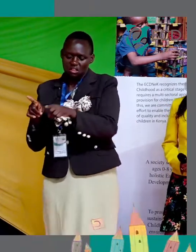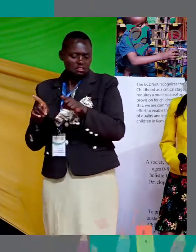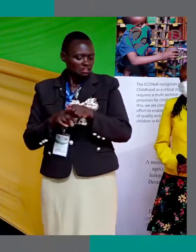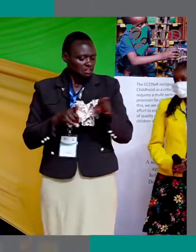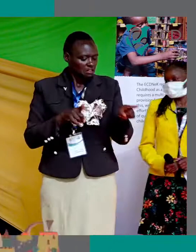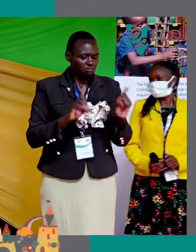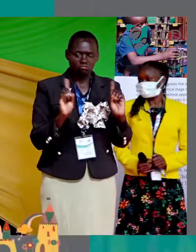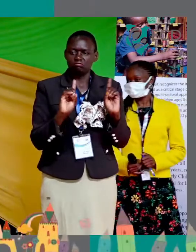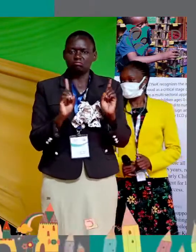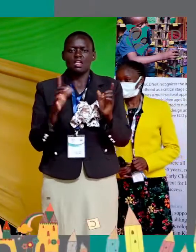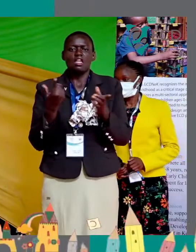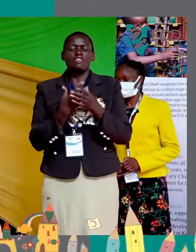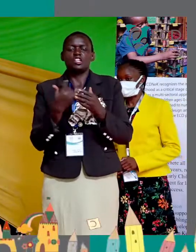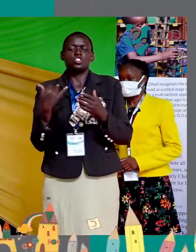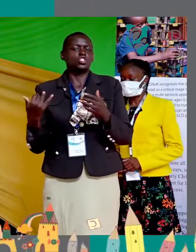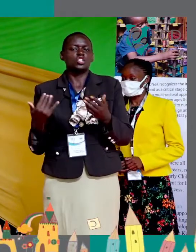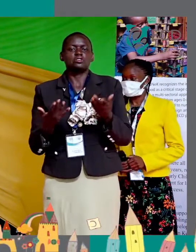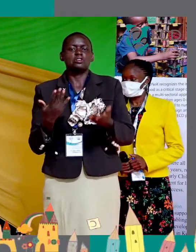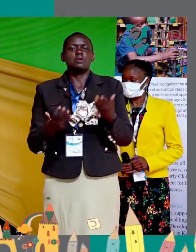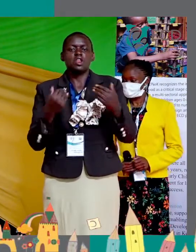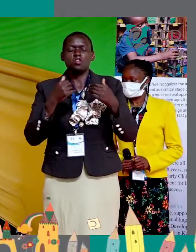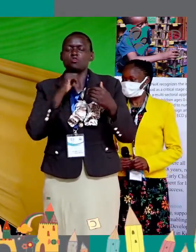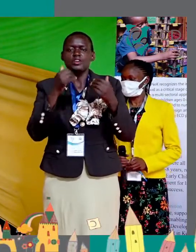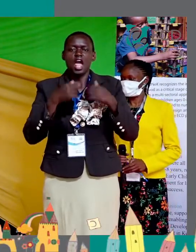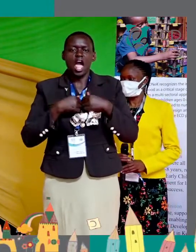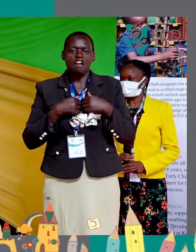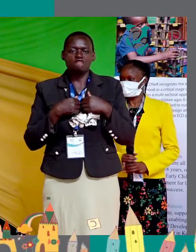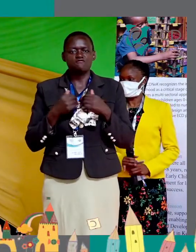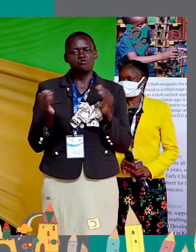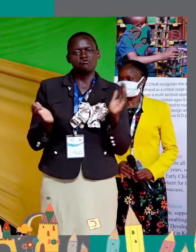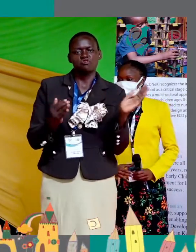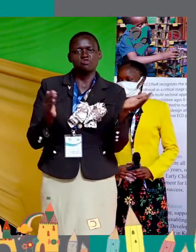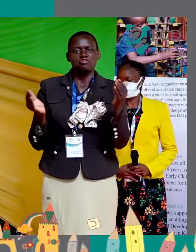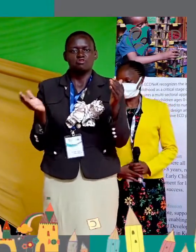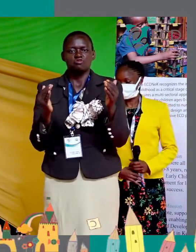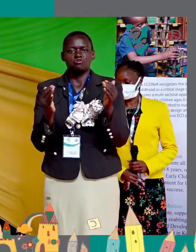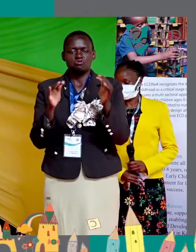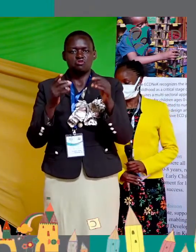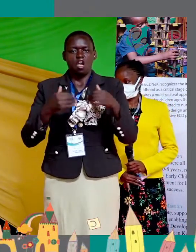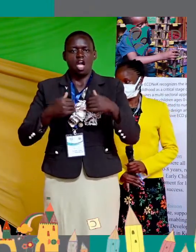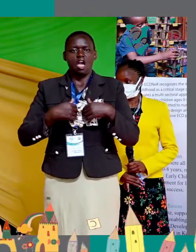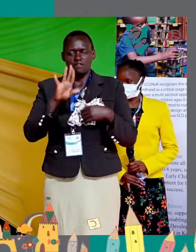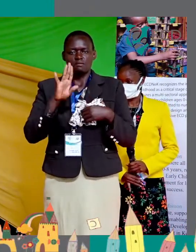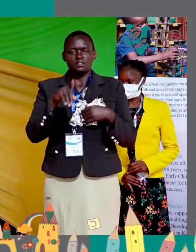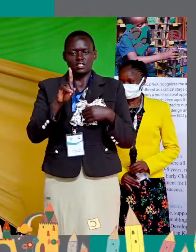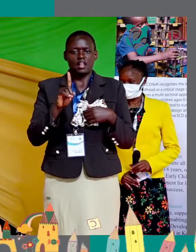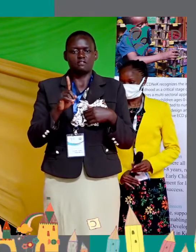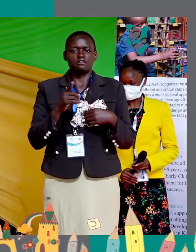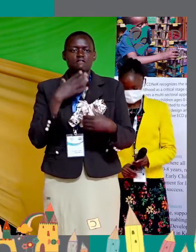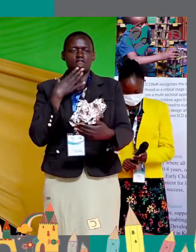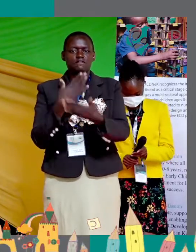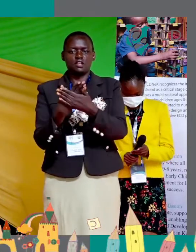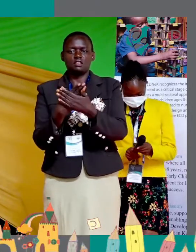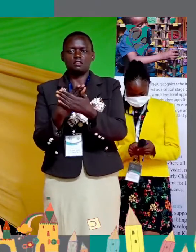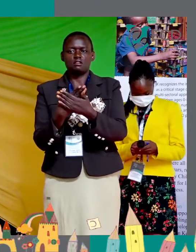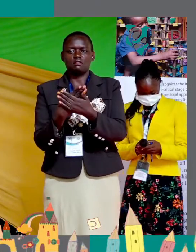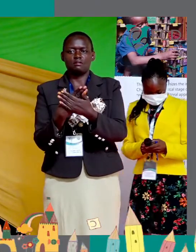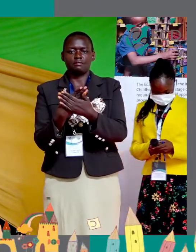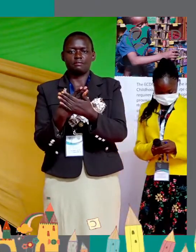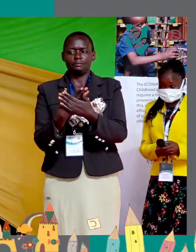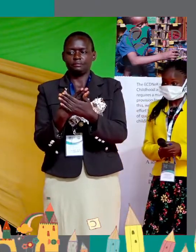Then our children do not have anything to inspire them. Thank you.